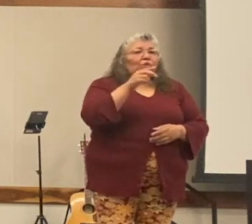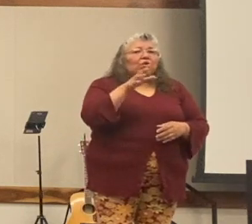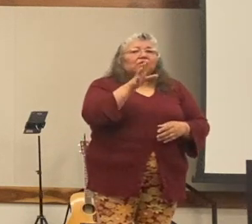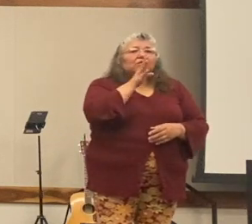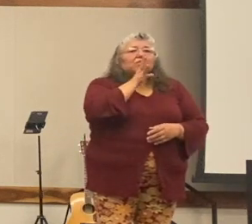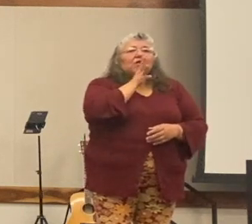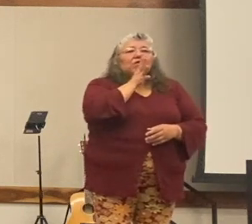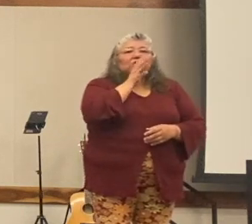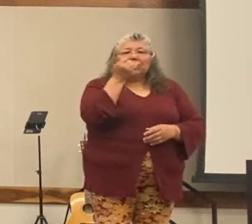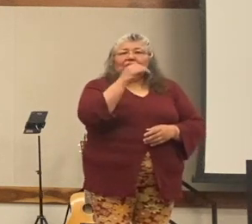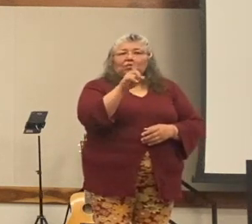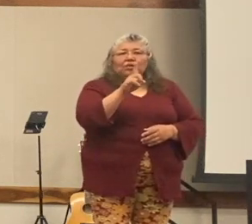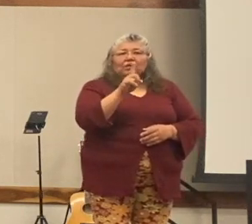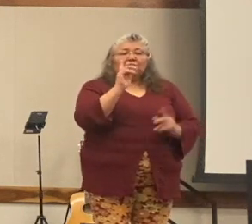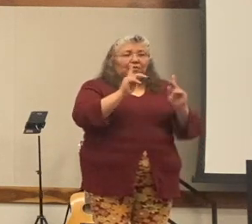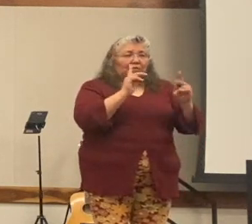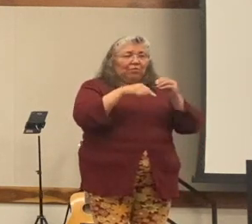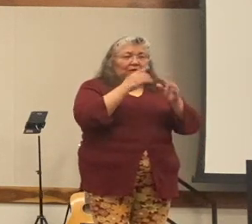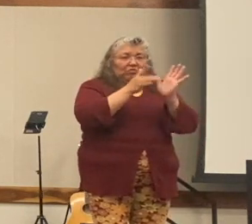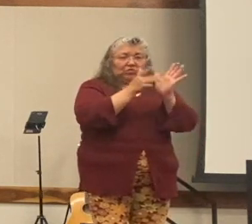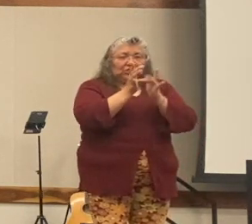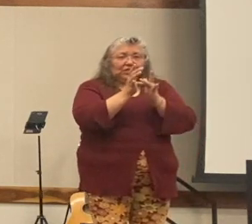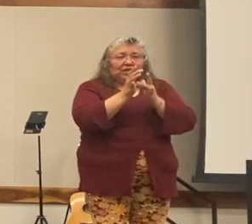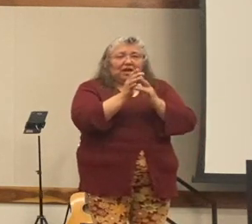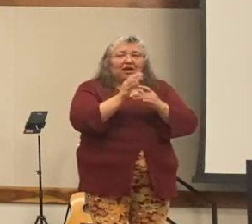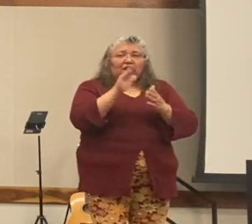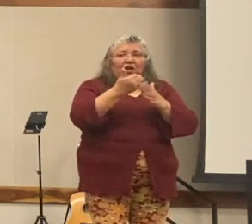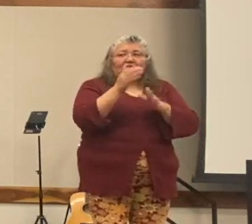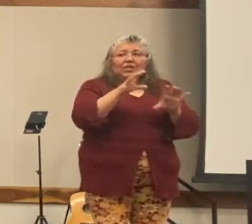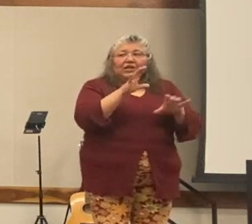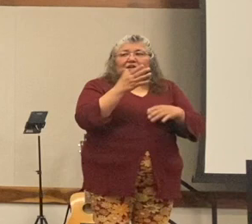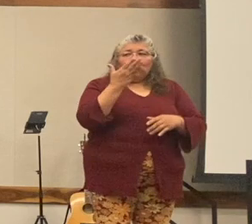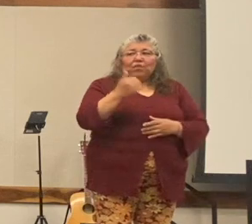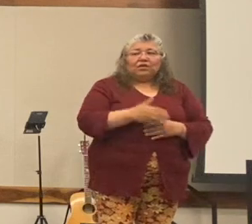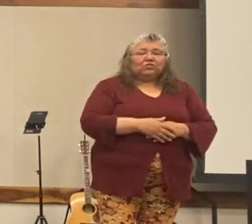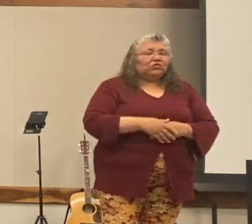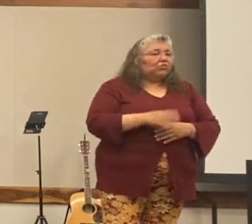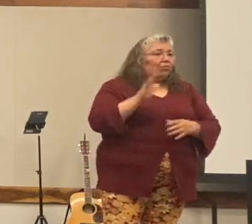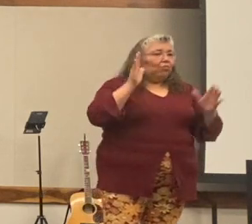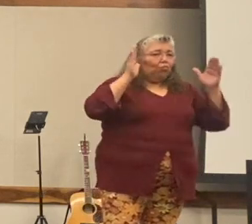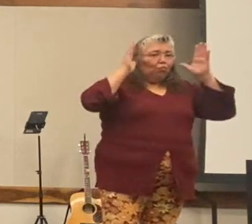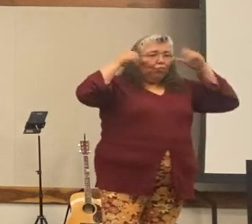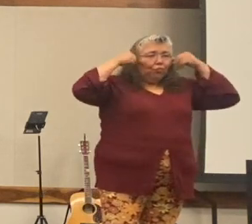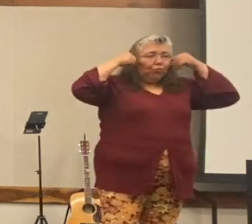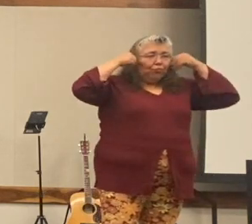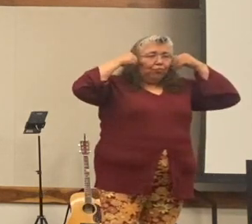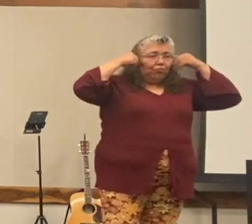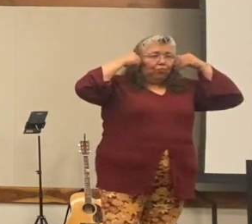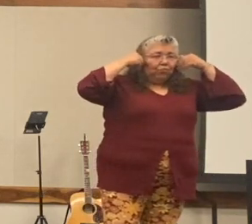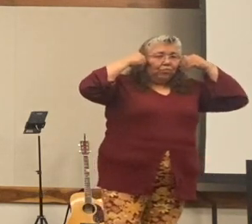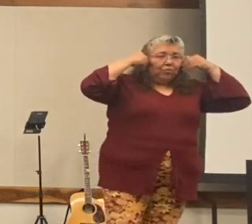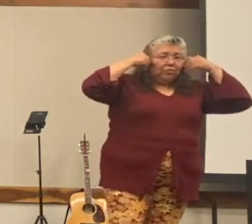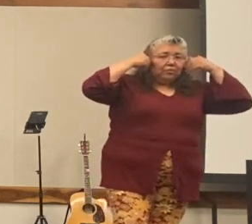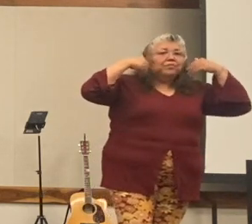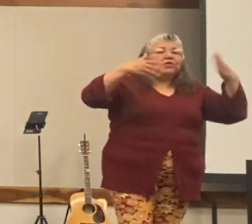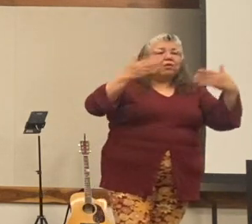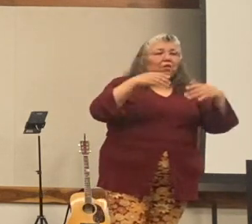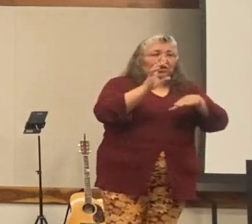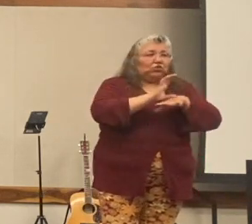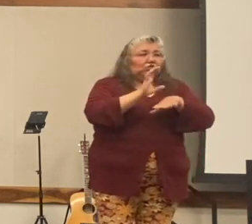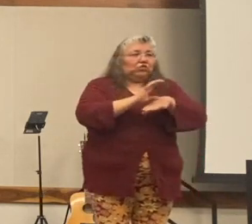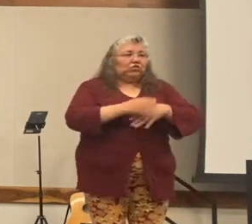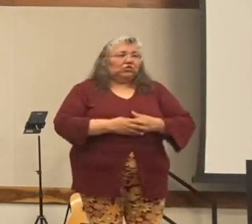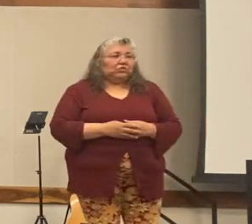to anybody, some folks about Jesus, and all they did was tune you out? Come on, church.